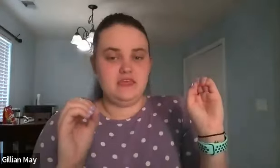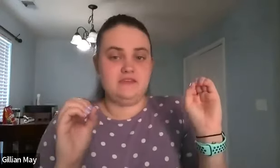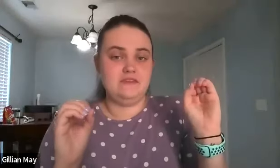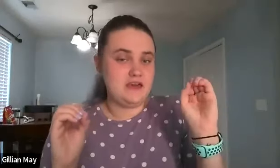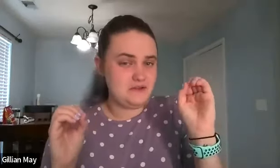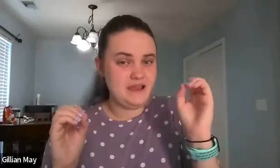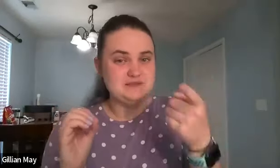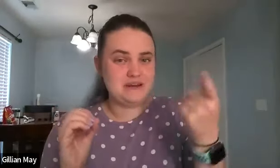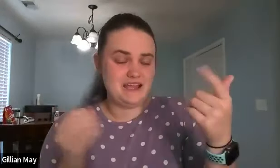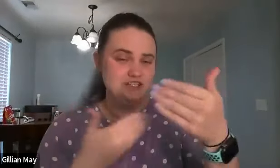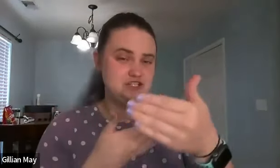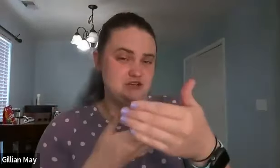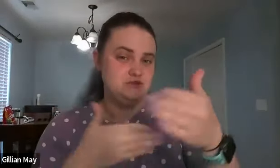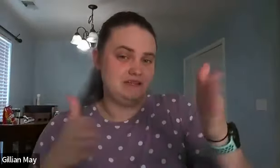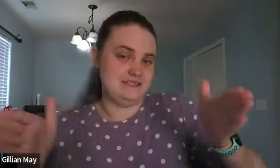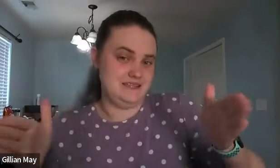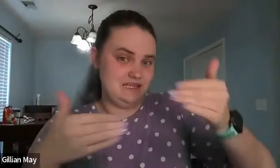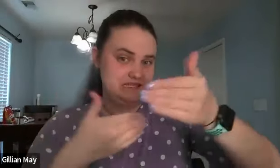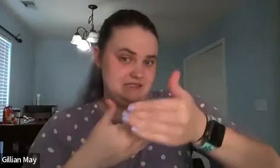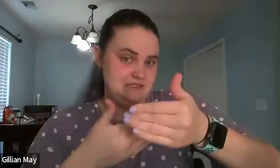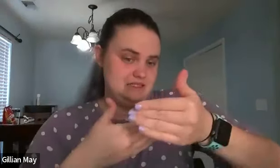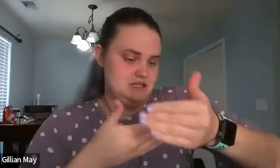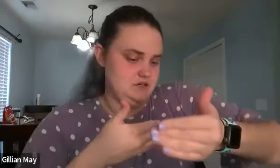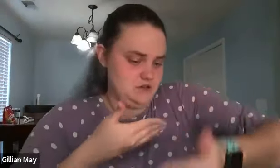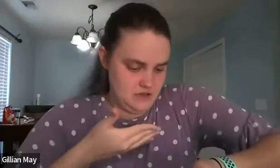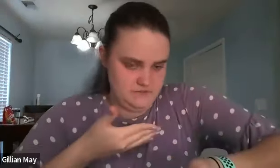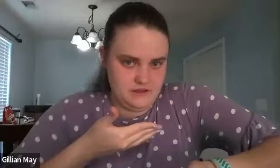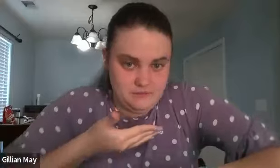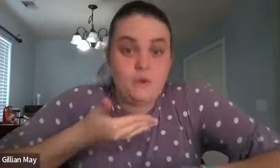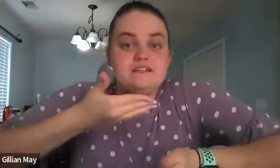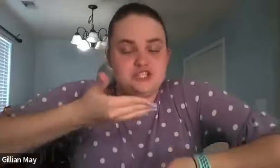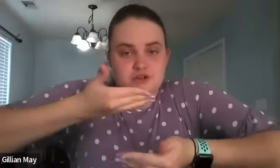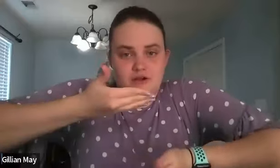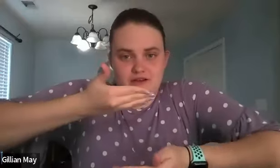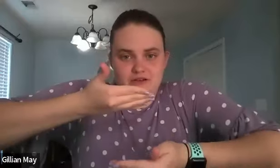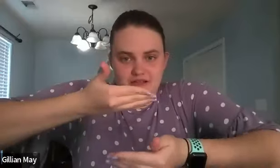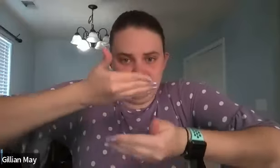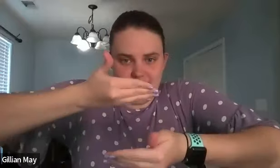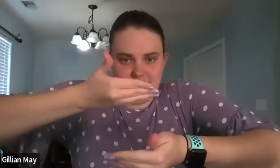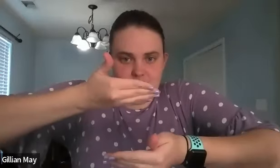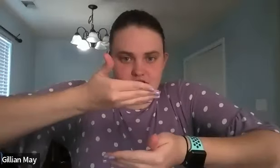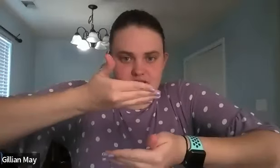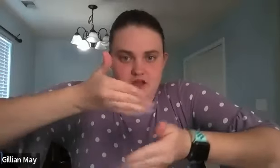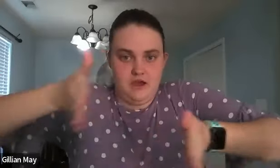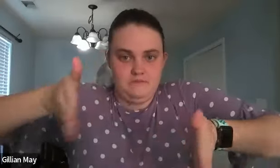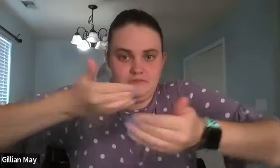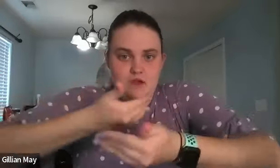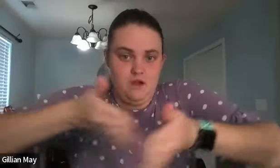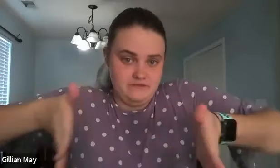Then the other way is what I actually just showed you, and it's this. It's like, I'm going to show y'all aerially, like this is how it looks up top,